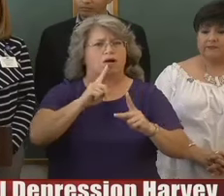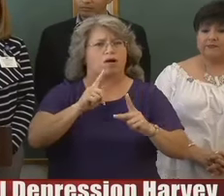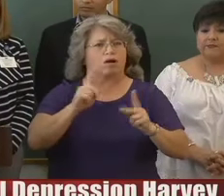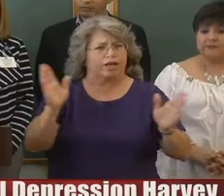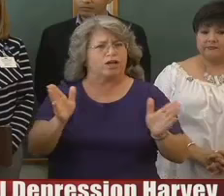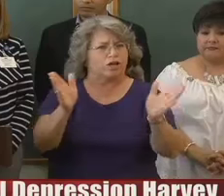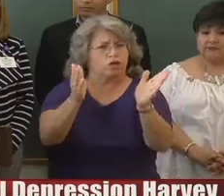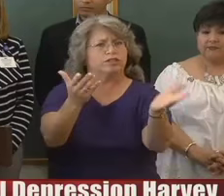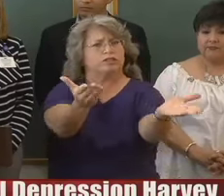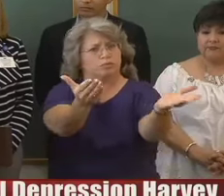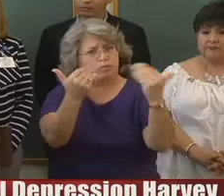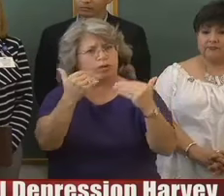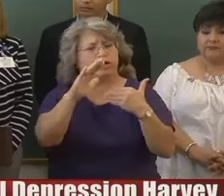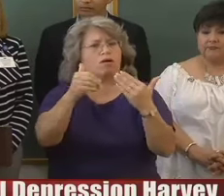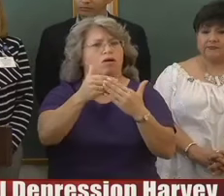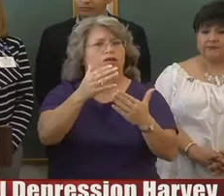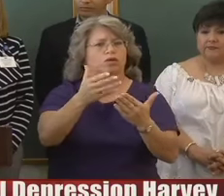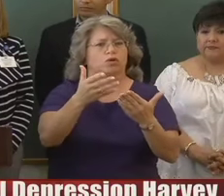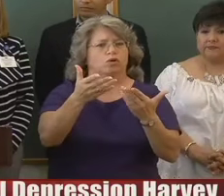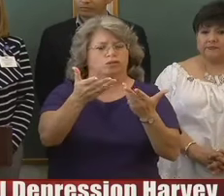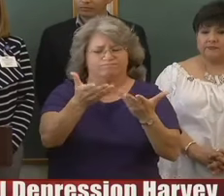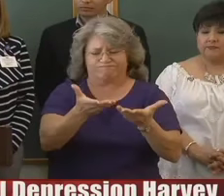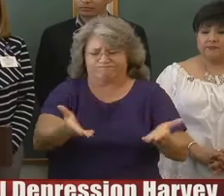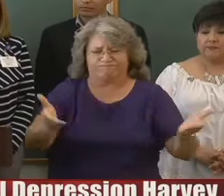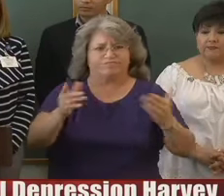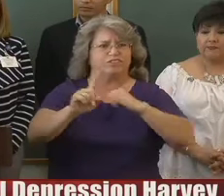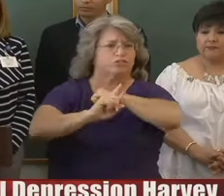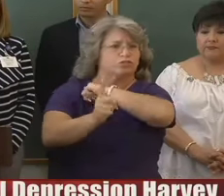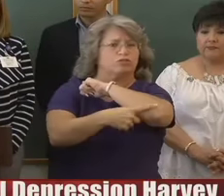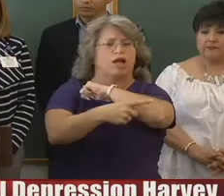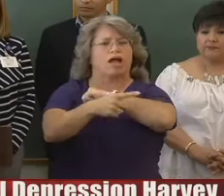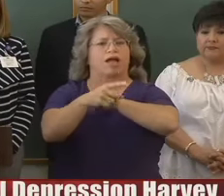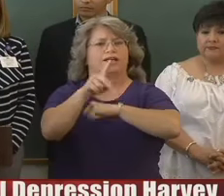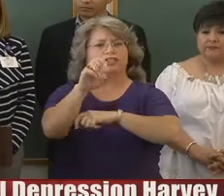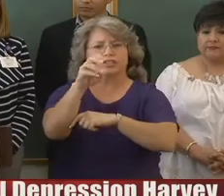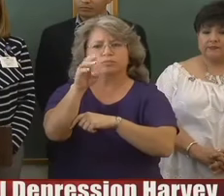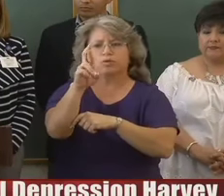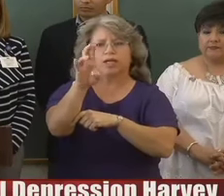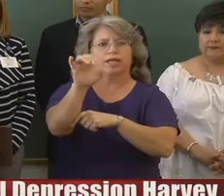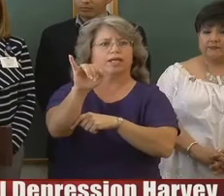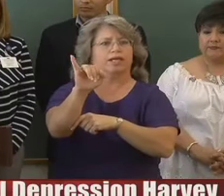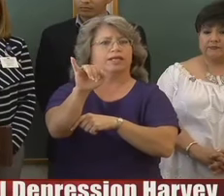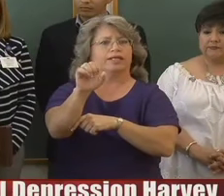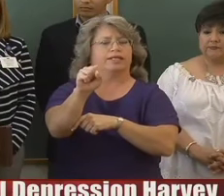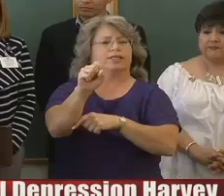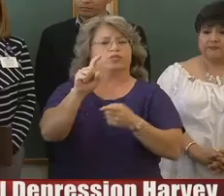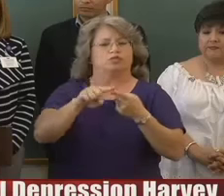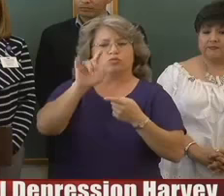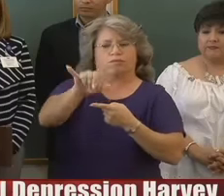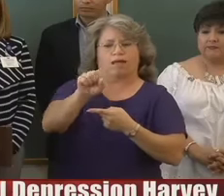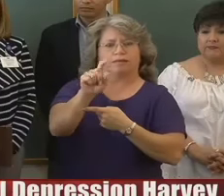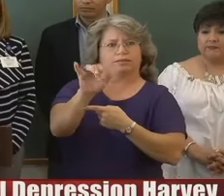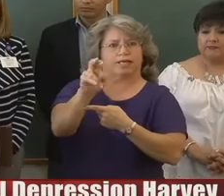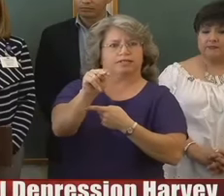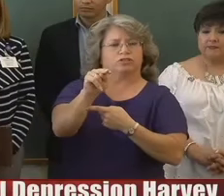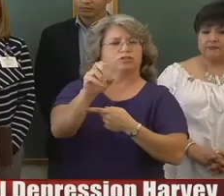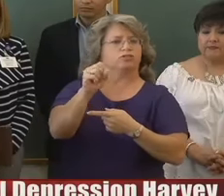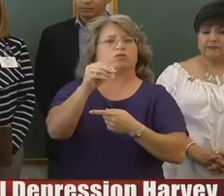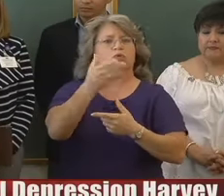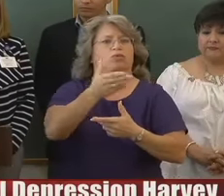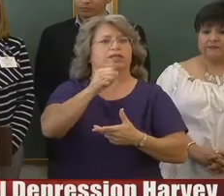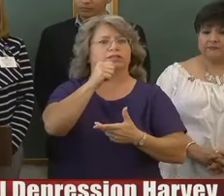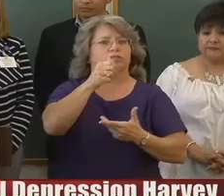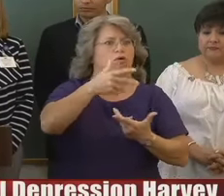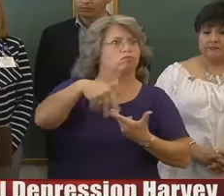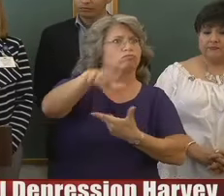debris, material, or trash to the station to aid in the removal of any airborne debris